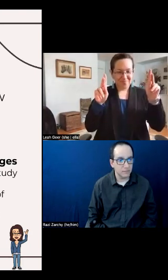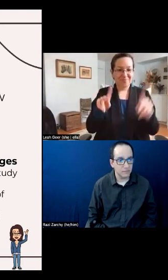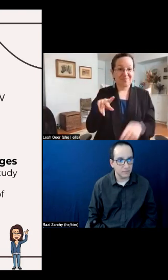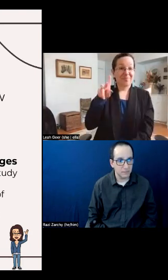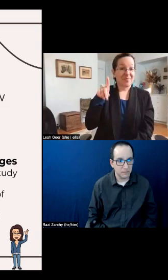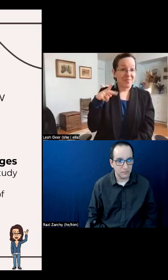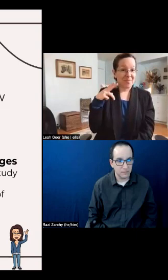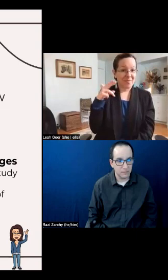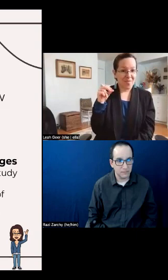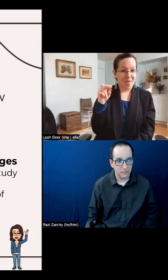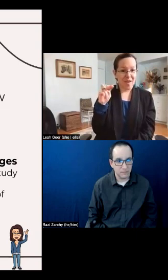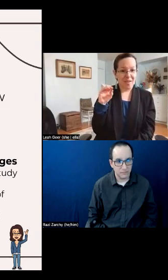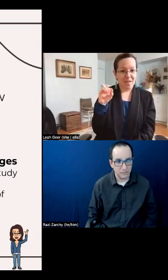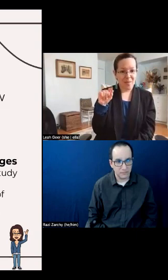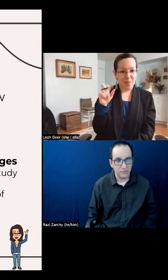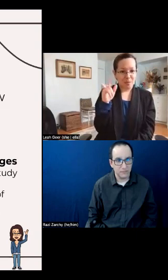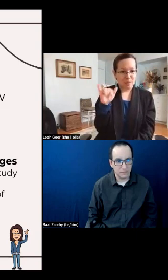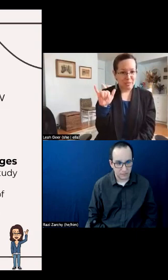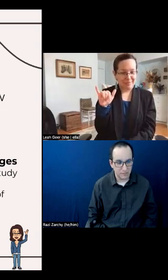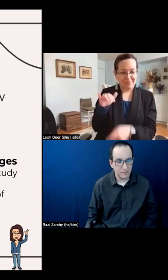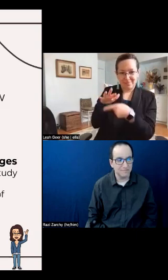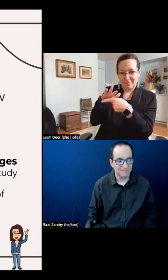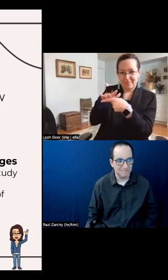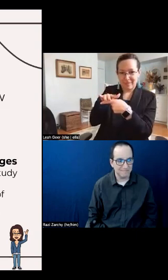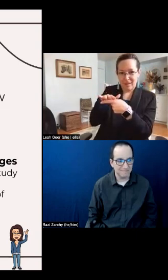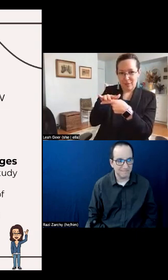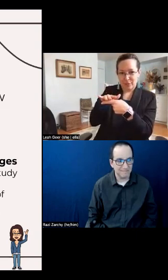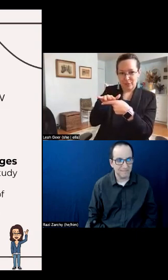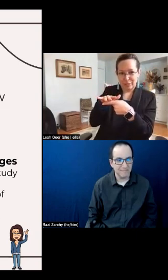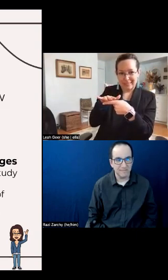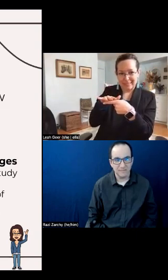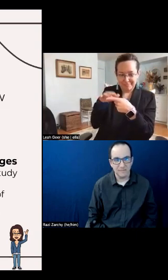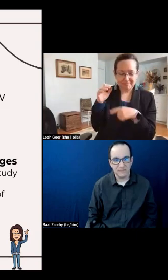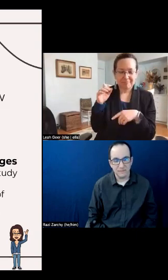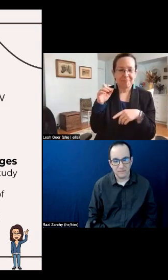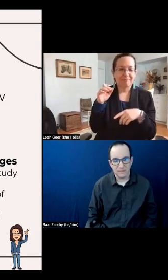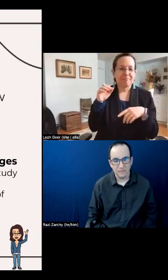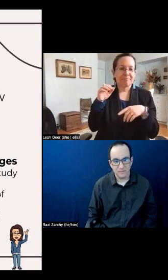To get us started, we'll dive right into phonology.